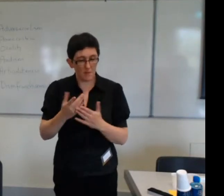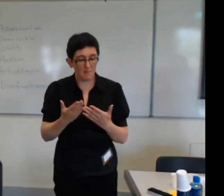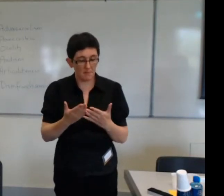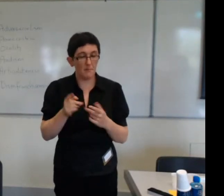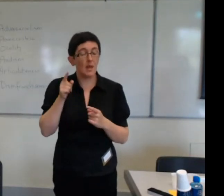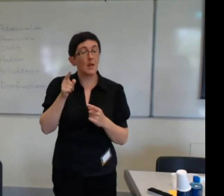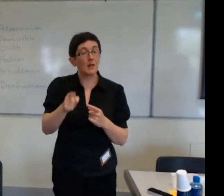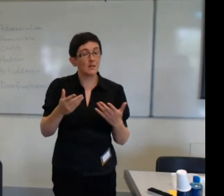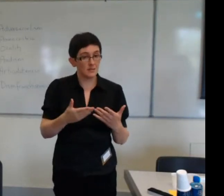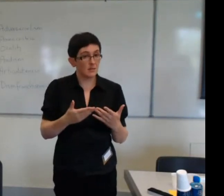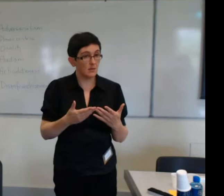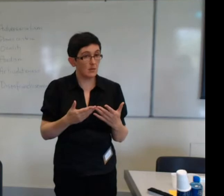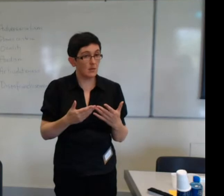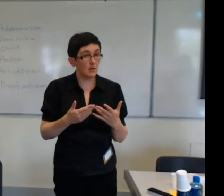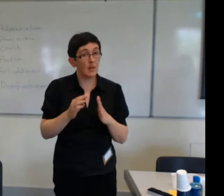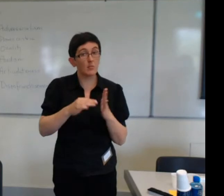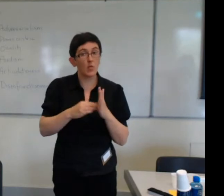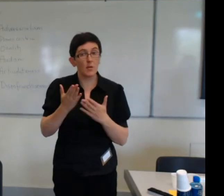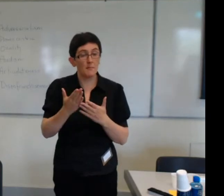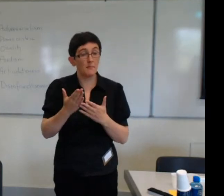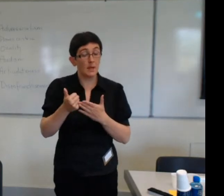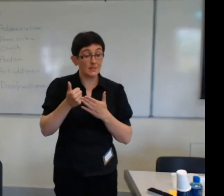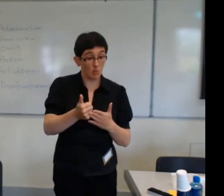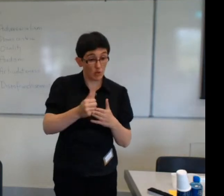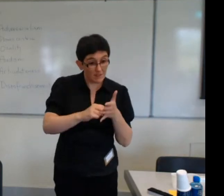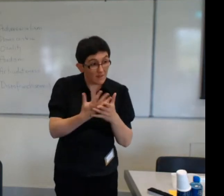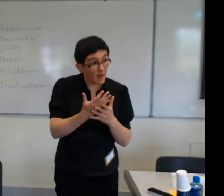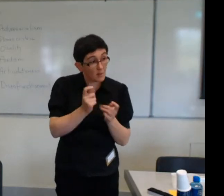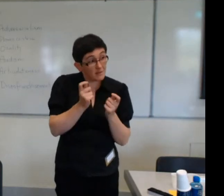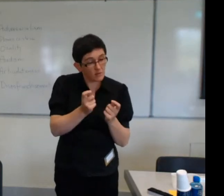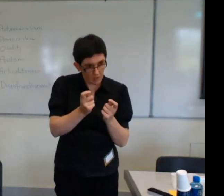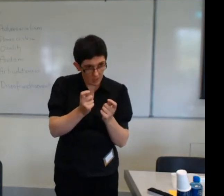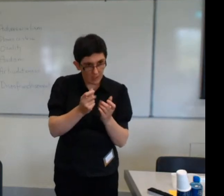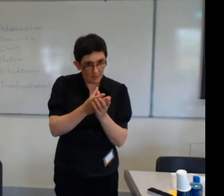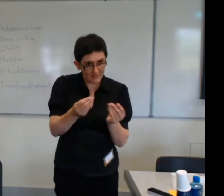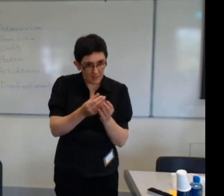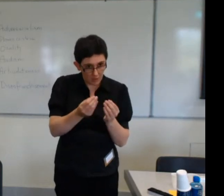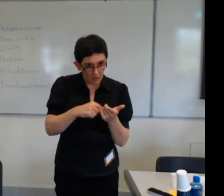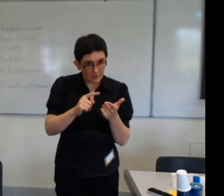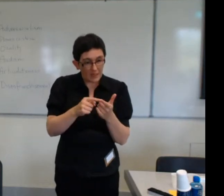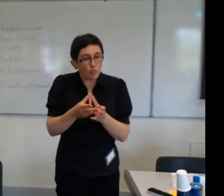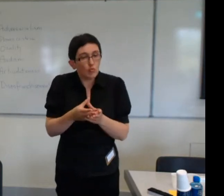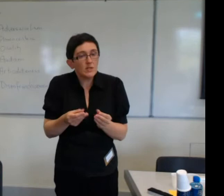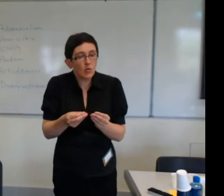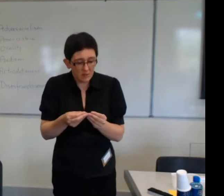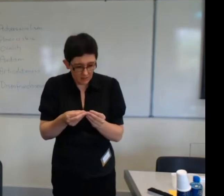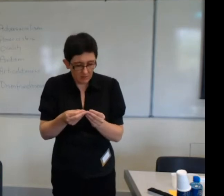This is typically, it's a programme that supports the development of training materials and resources for people